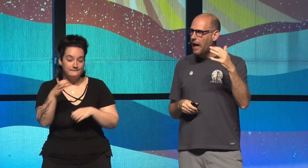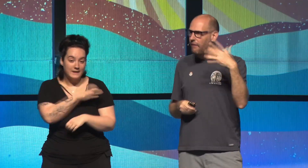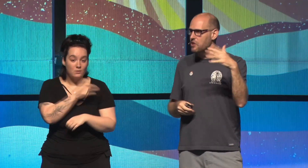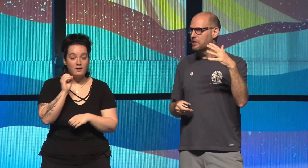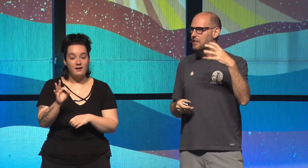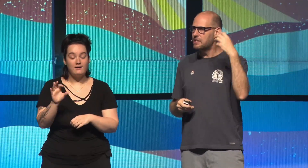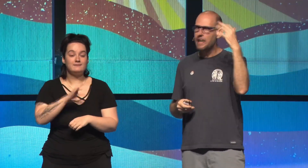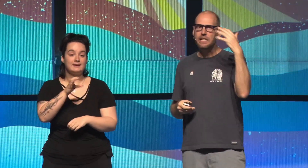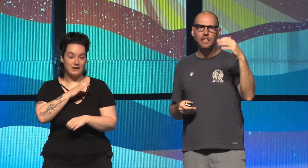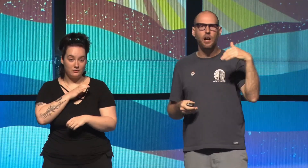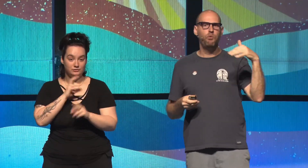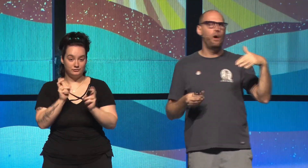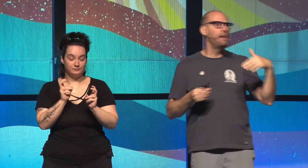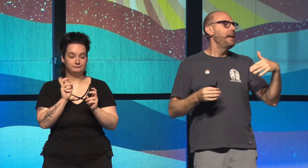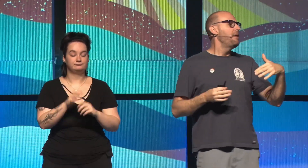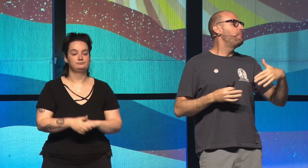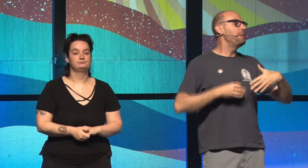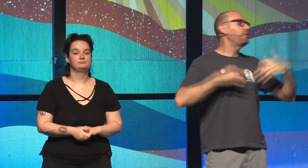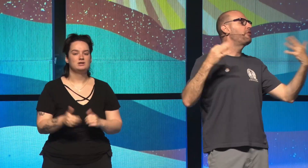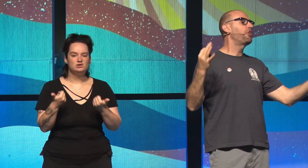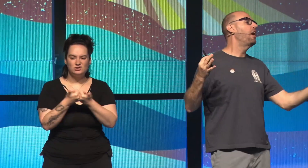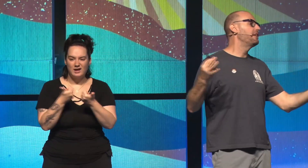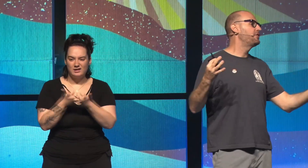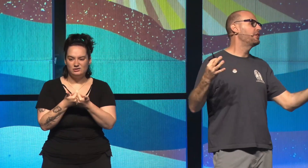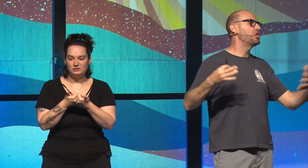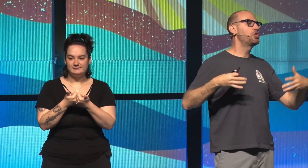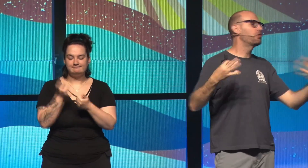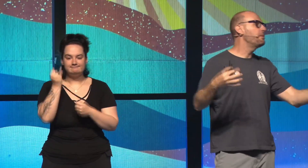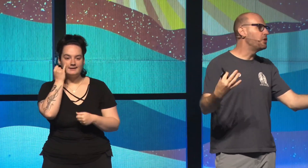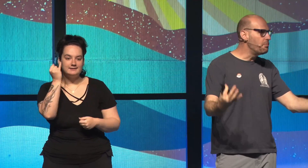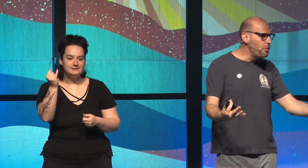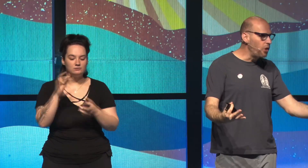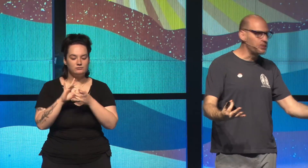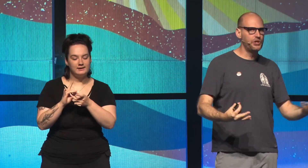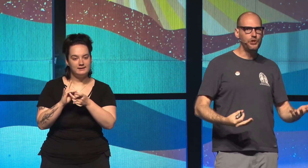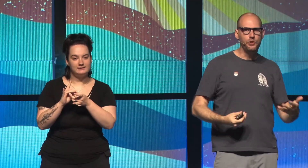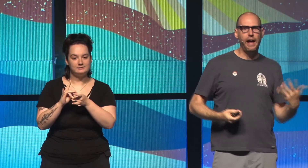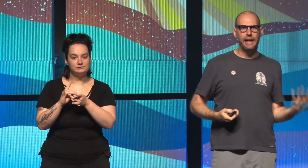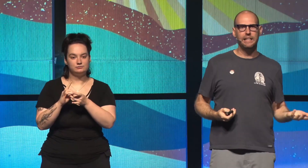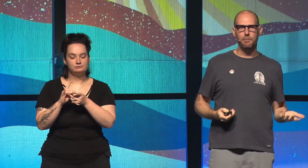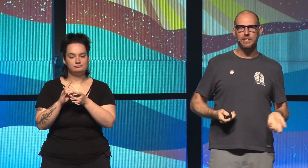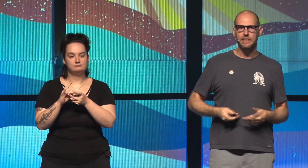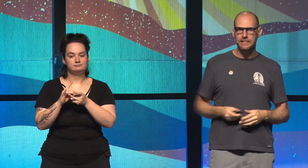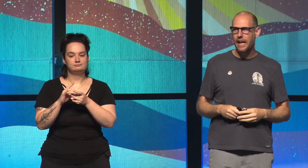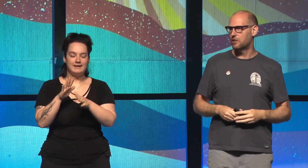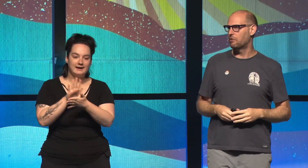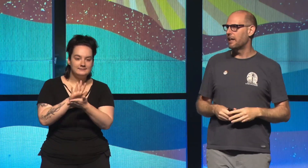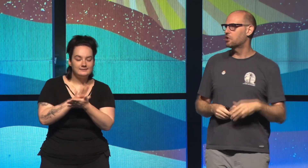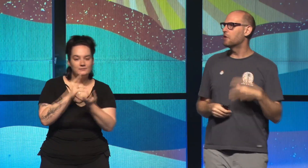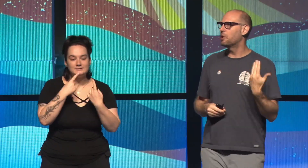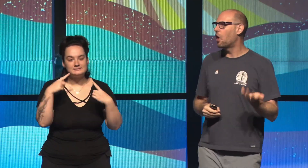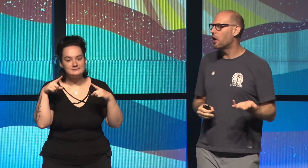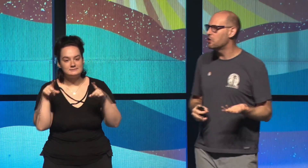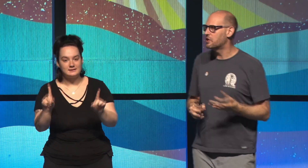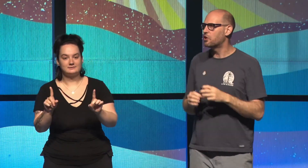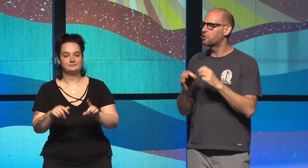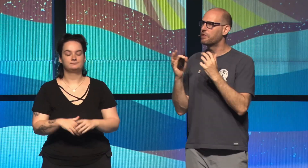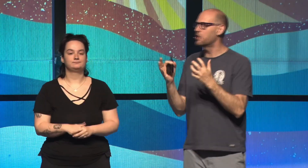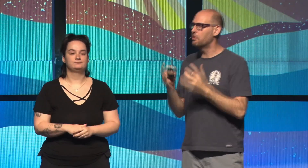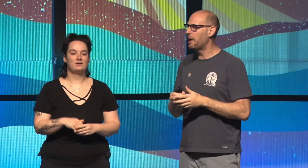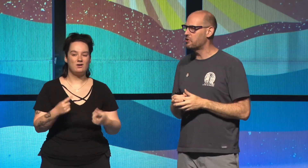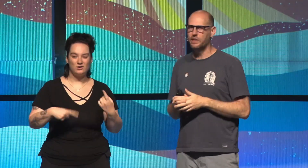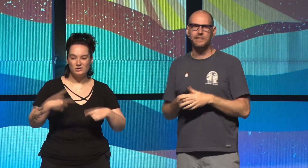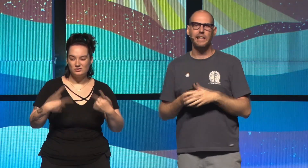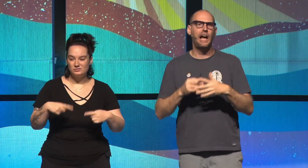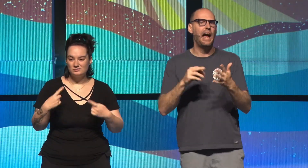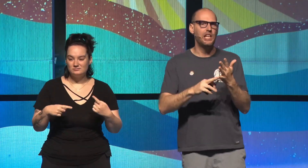he challenges this idea of what people have thought of to contribute most to academic success, right? And so the book argues that those